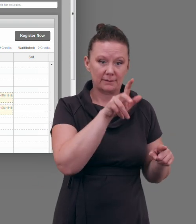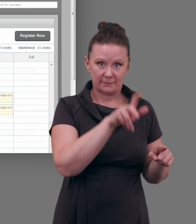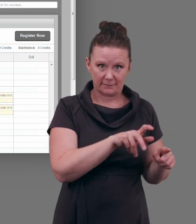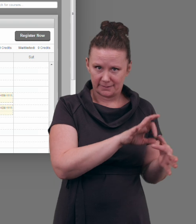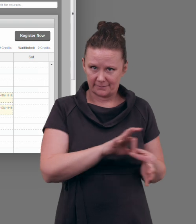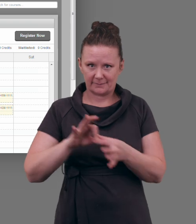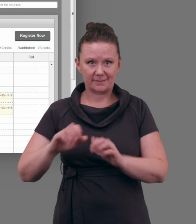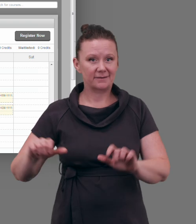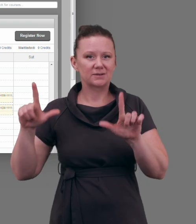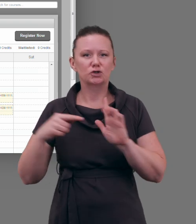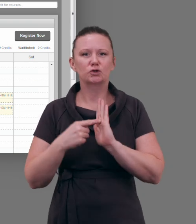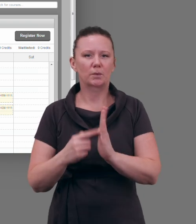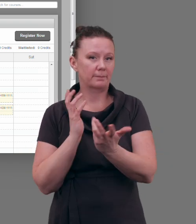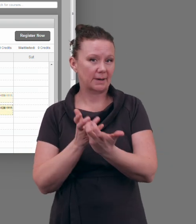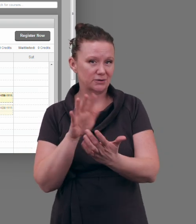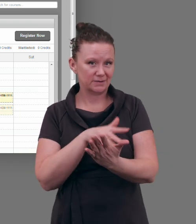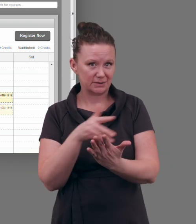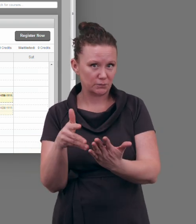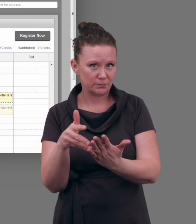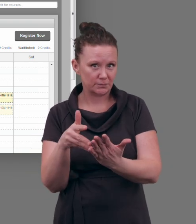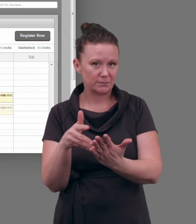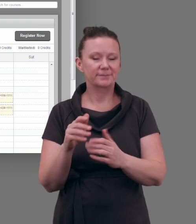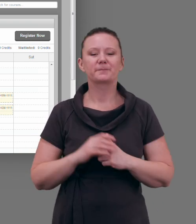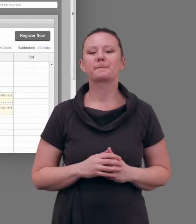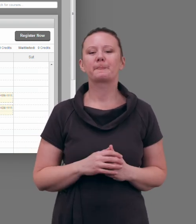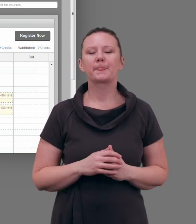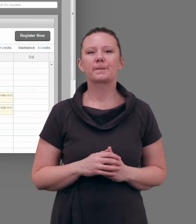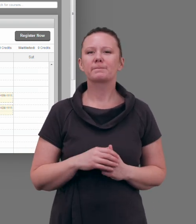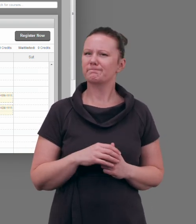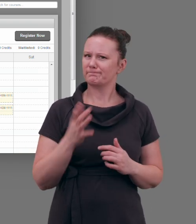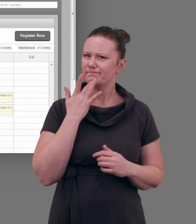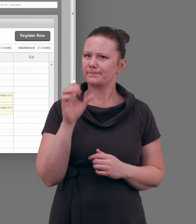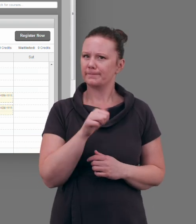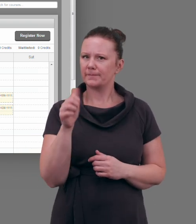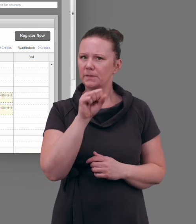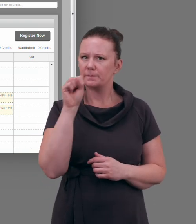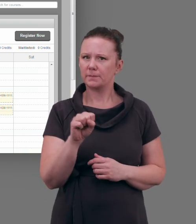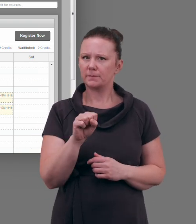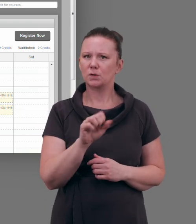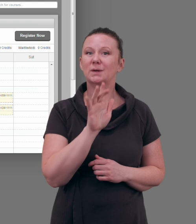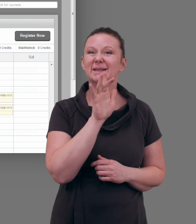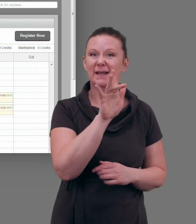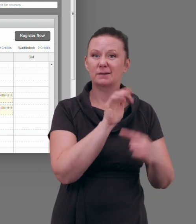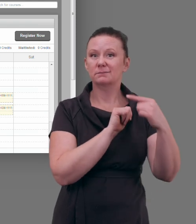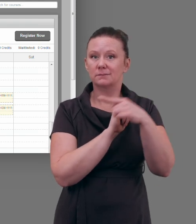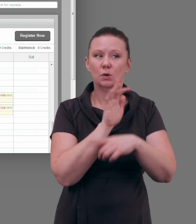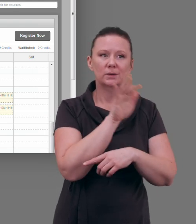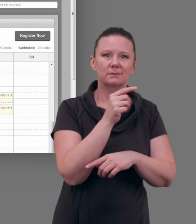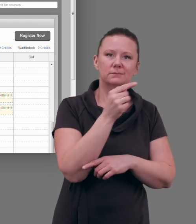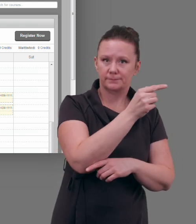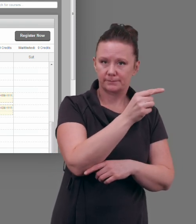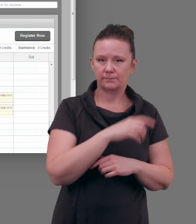for a section of a course that is on a different term, use the arrows to scroll to that term. If you do not see the course or section